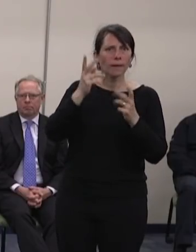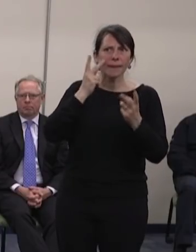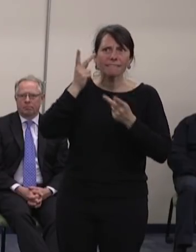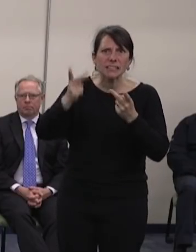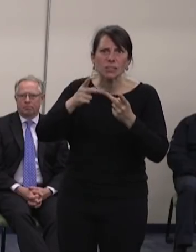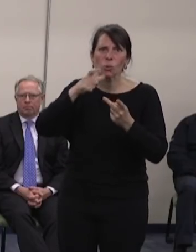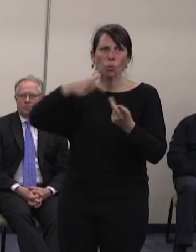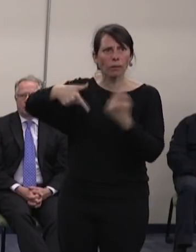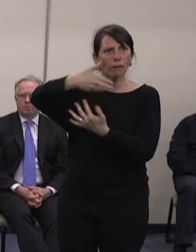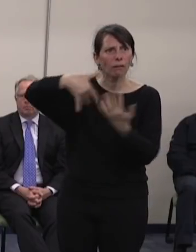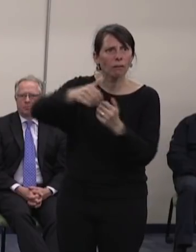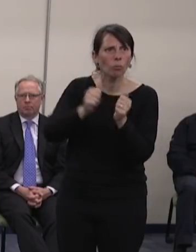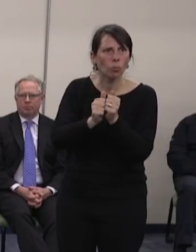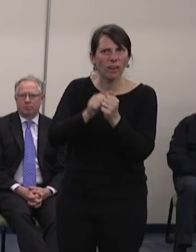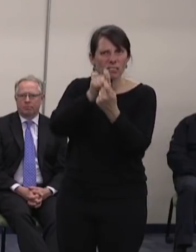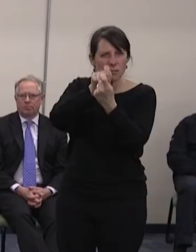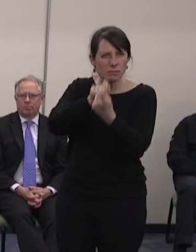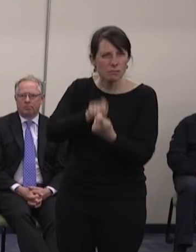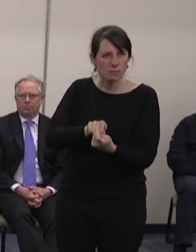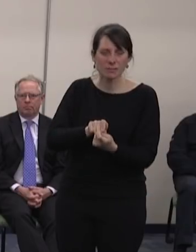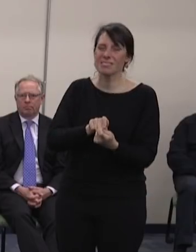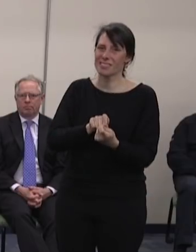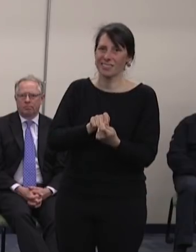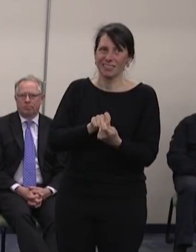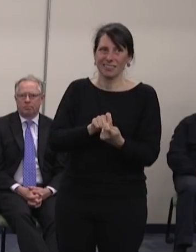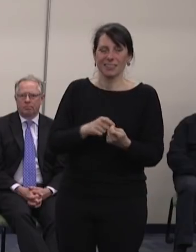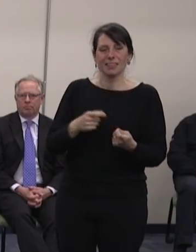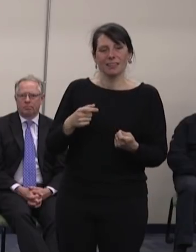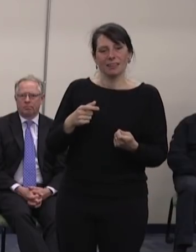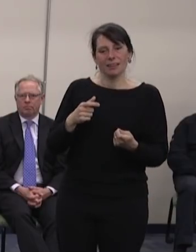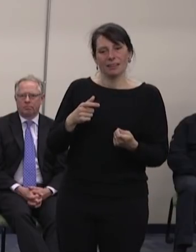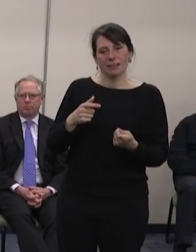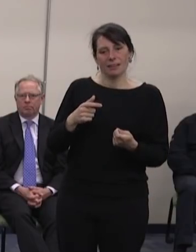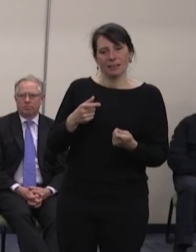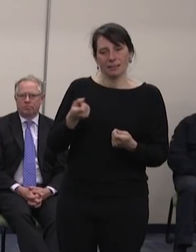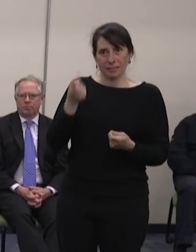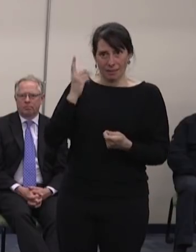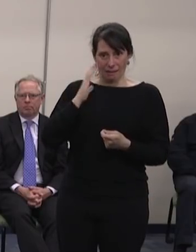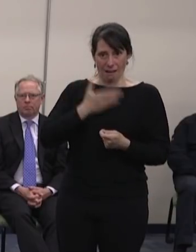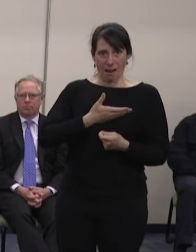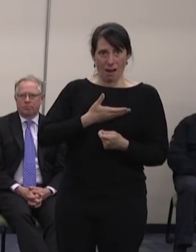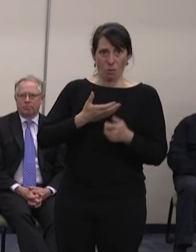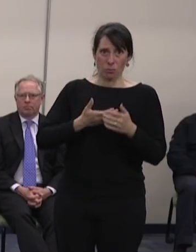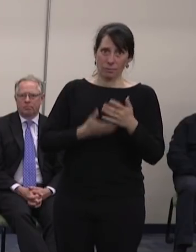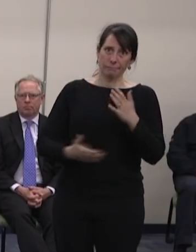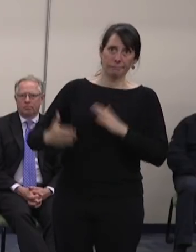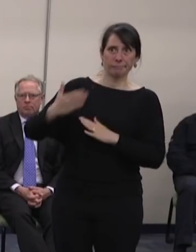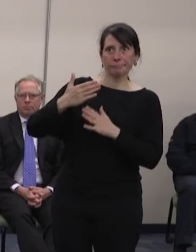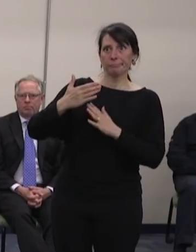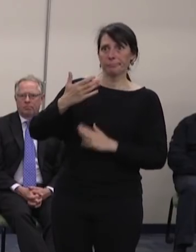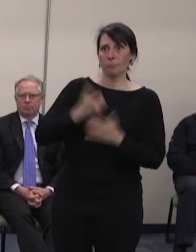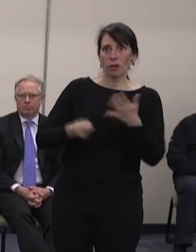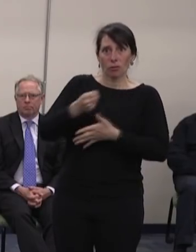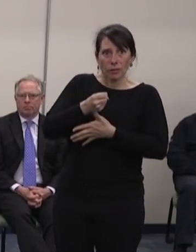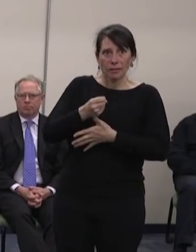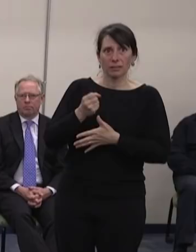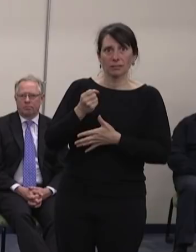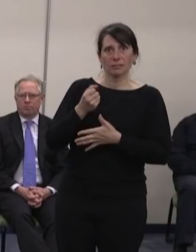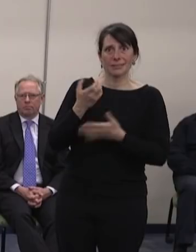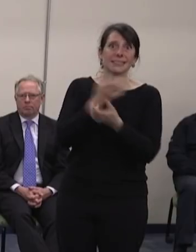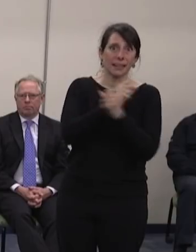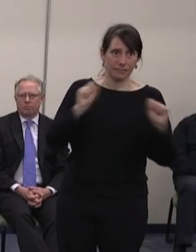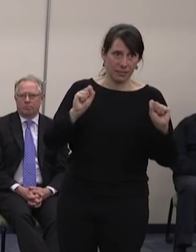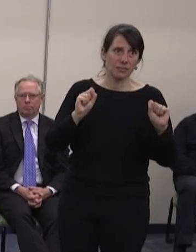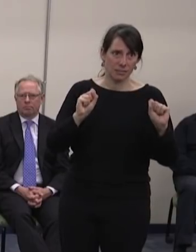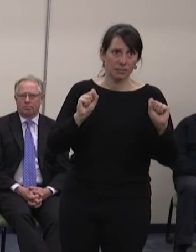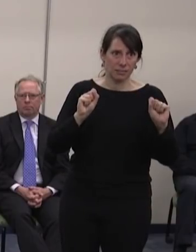Please know that the safety and health of the public is our #1 priority. We also need to follow the